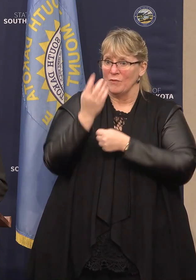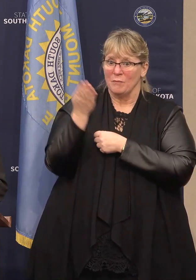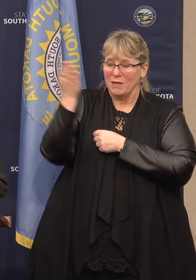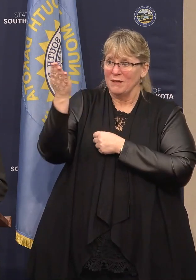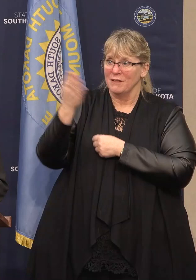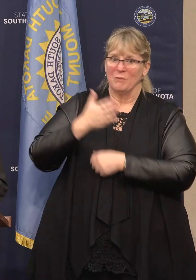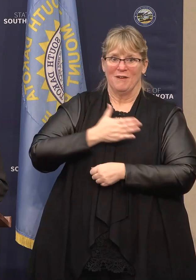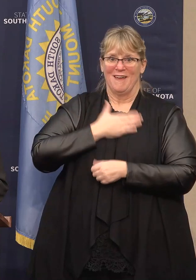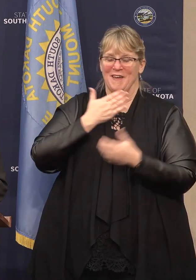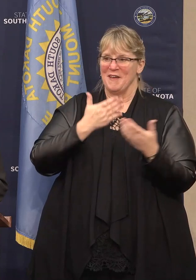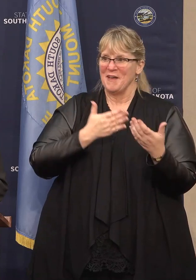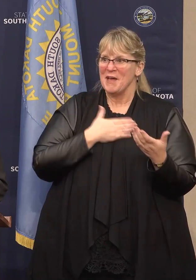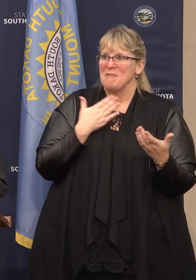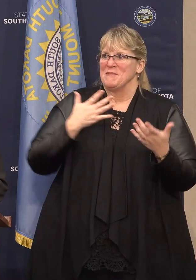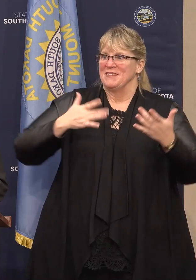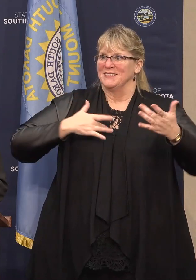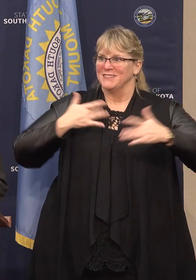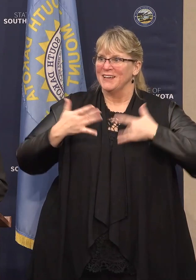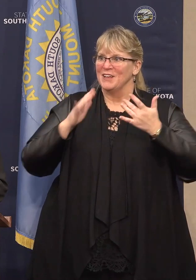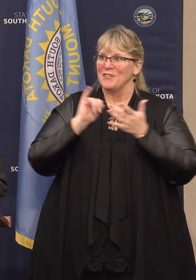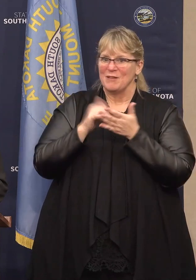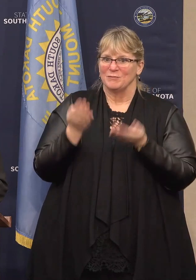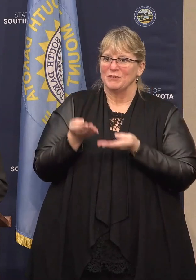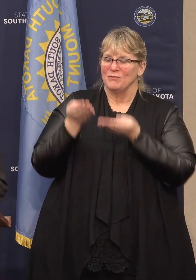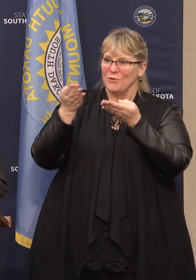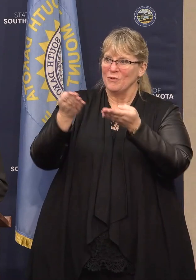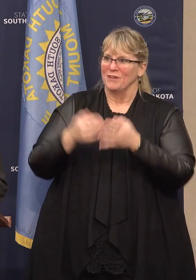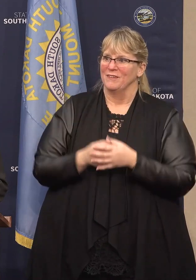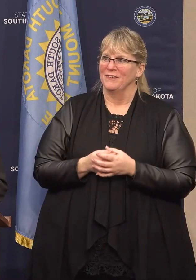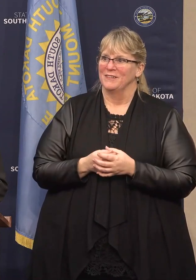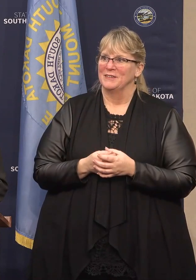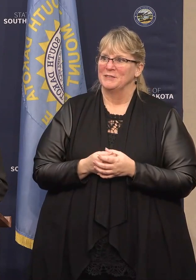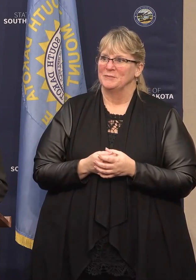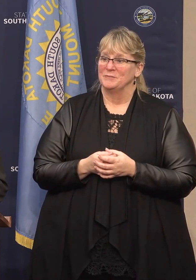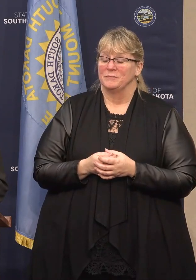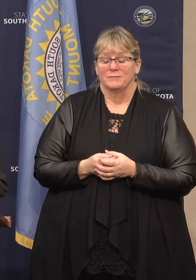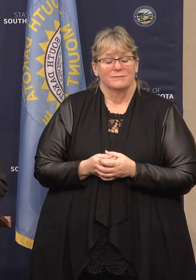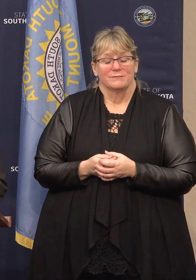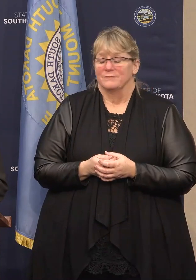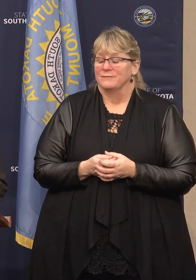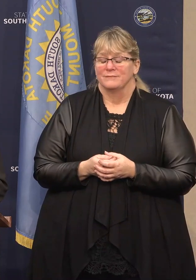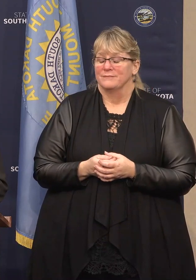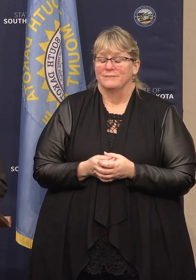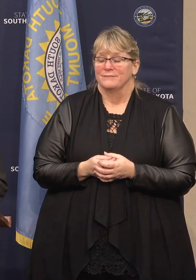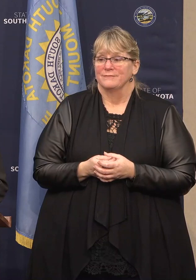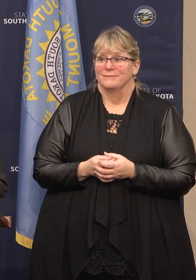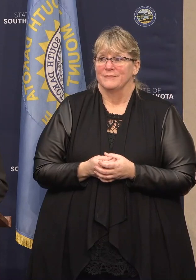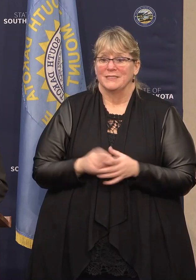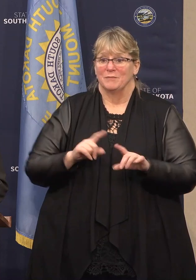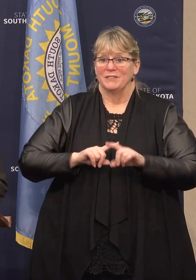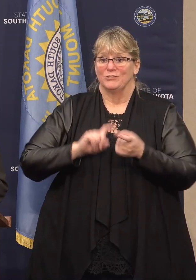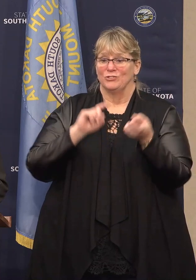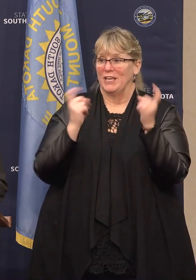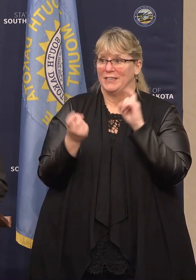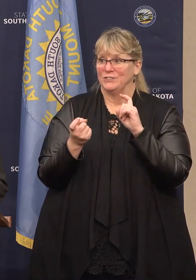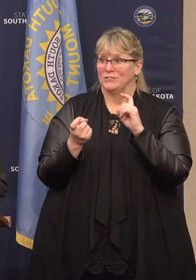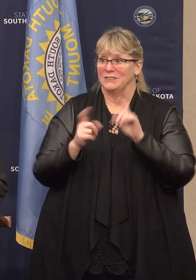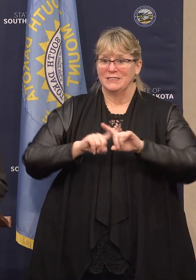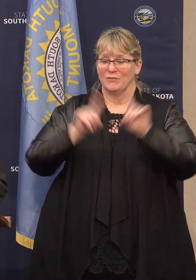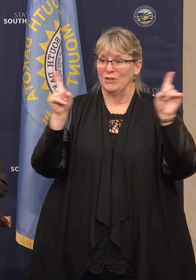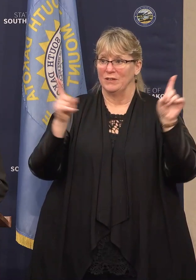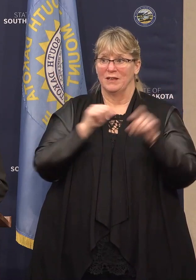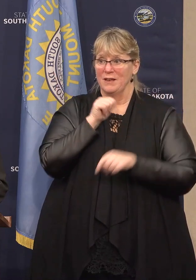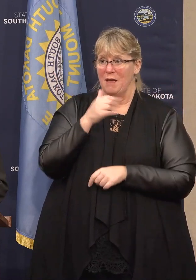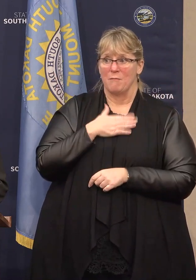were glad and excited that it was being brought forward. Something dramatically changed, and it wasn't my opinion. I was under